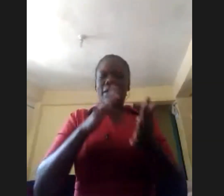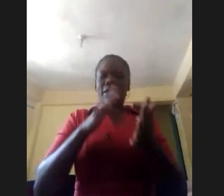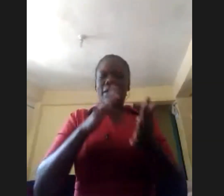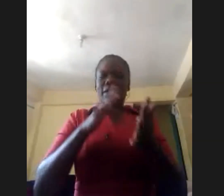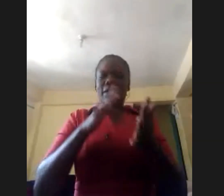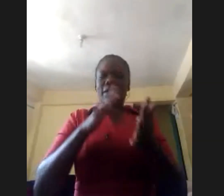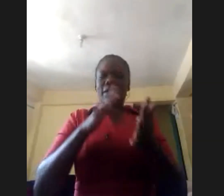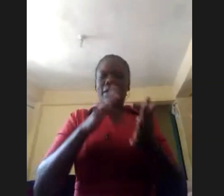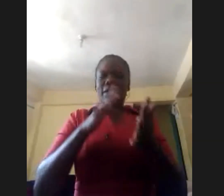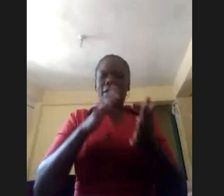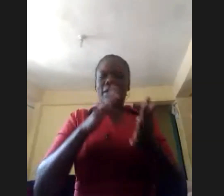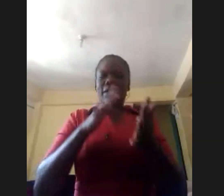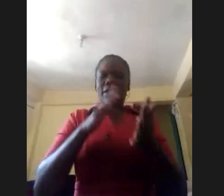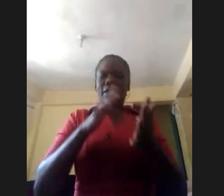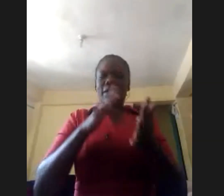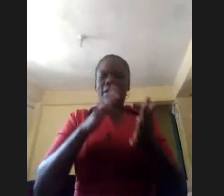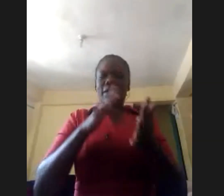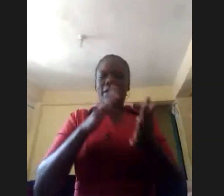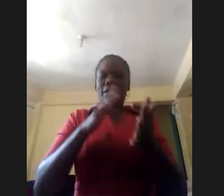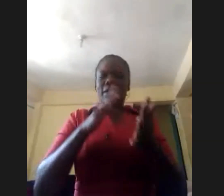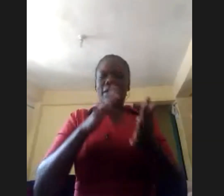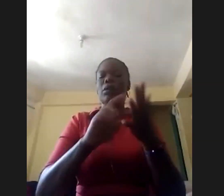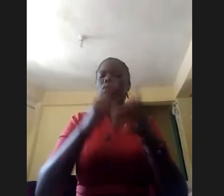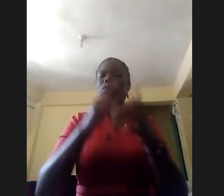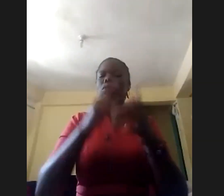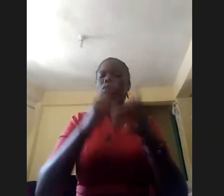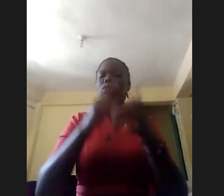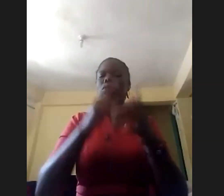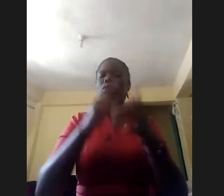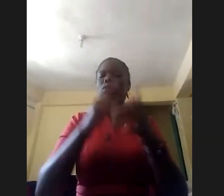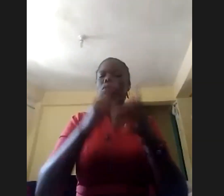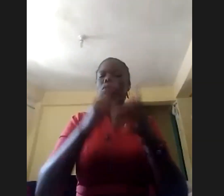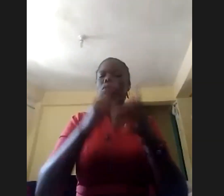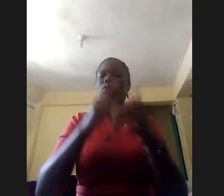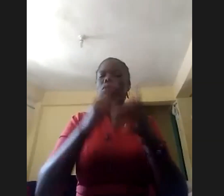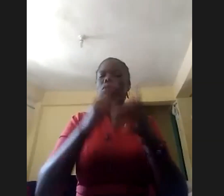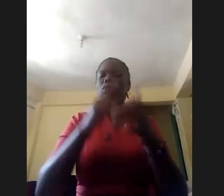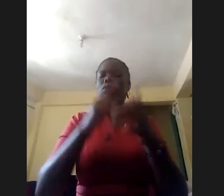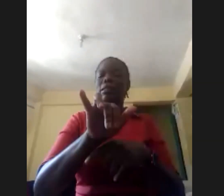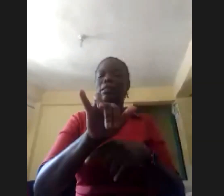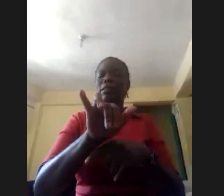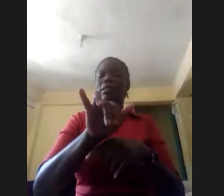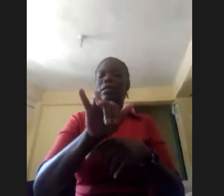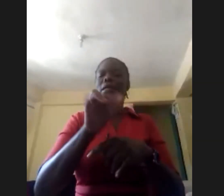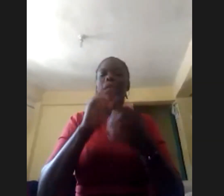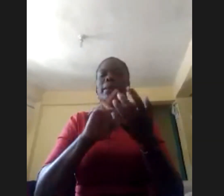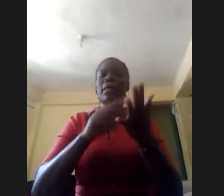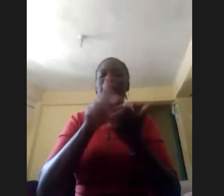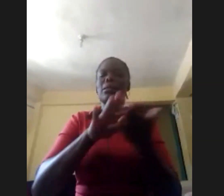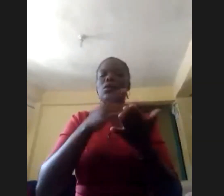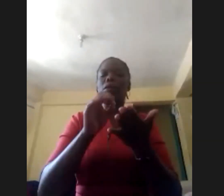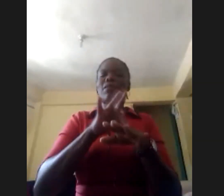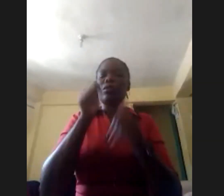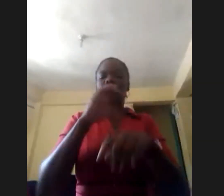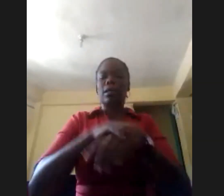So probably you'll continue taking that drug based on the effects that you found with the drug. For example, when I took alcohol, I felt high,